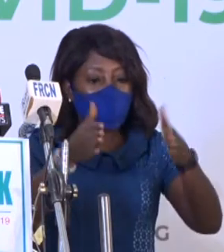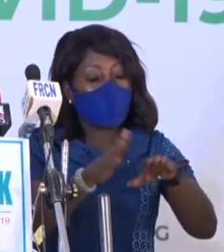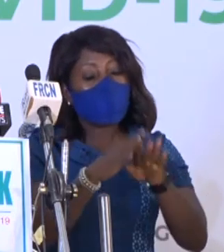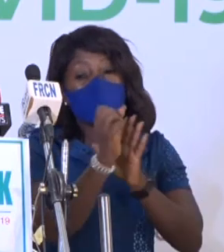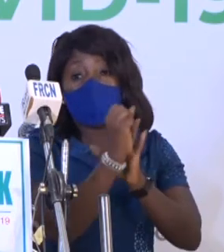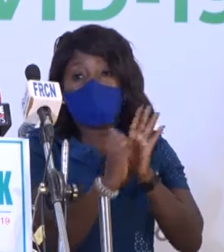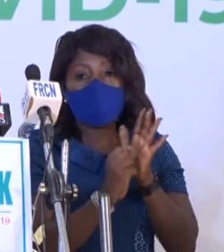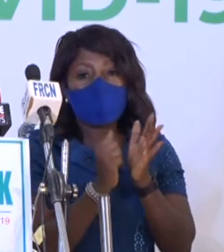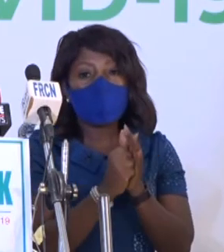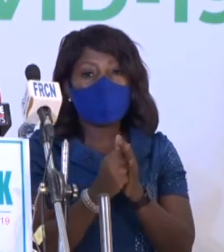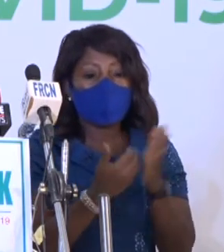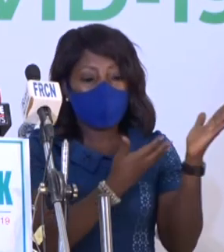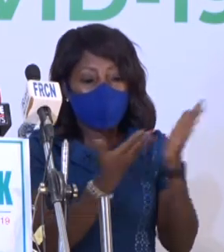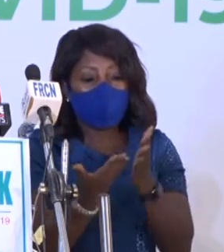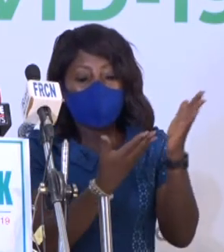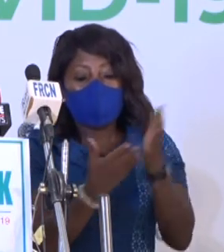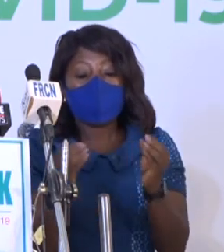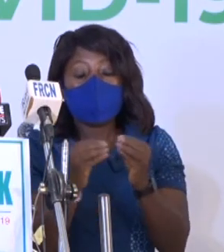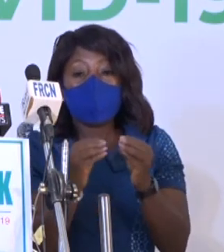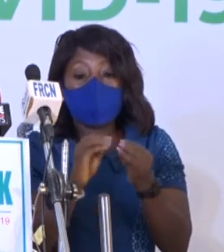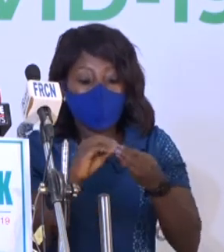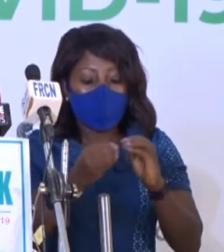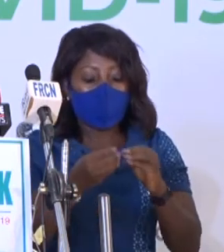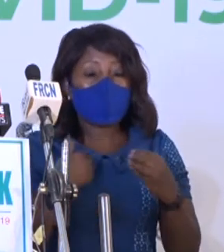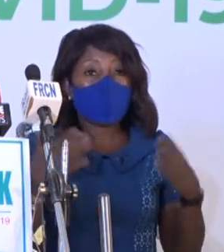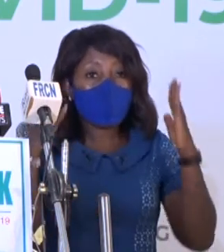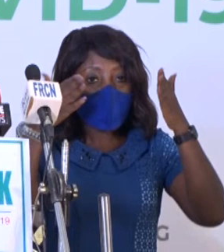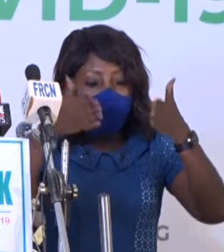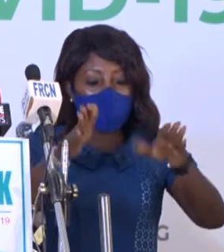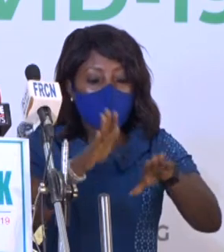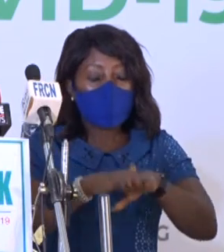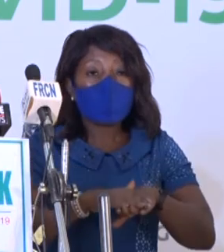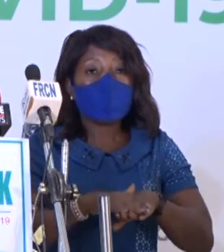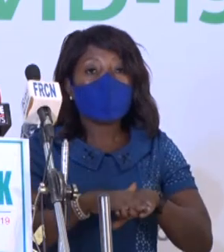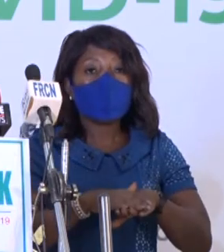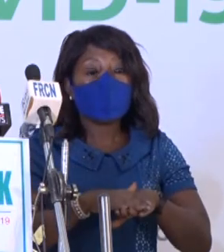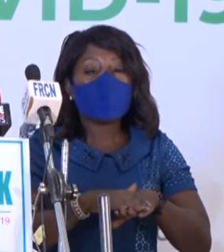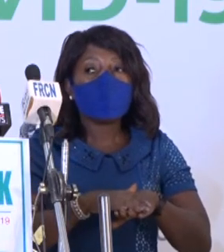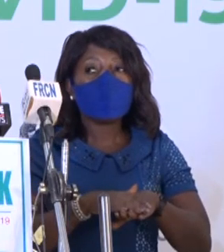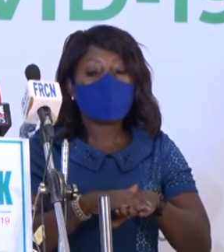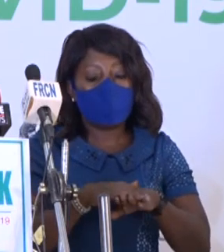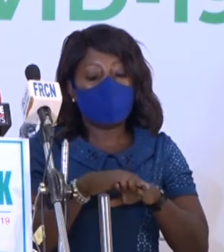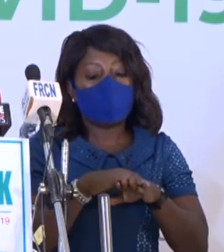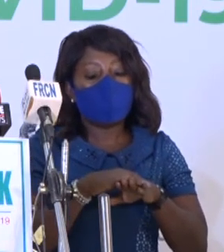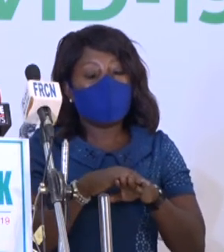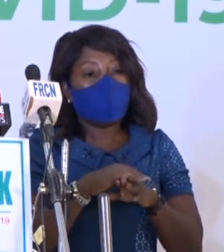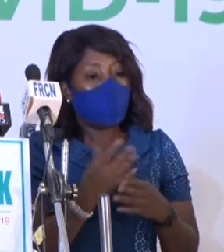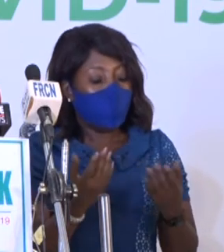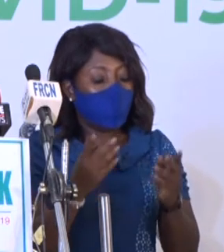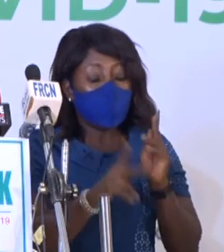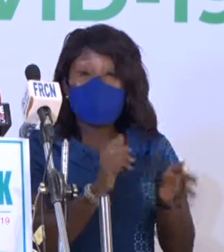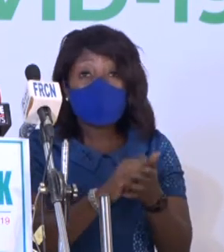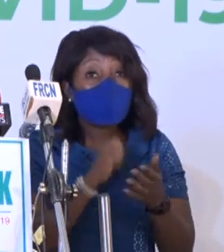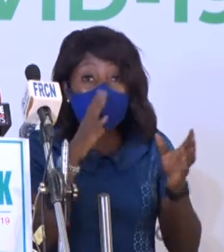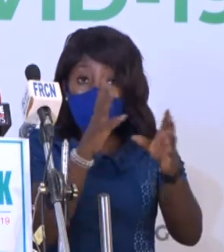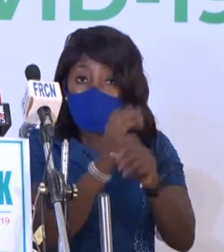that are reporting more cases, we also need to pay a little bit of attention to a state from whom we are just not